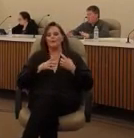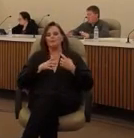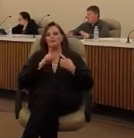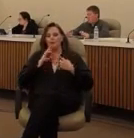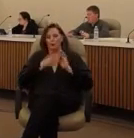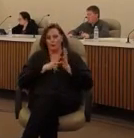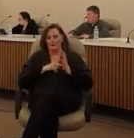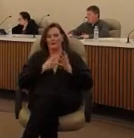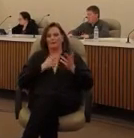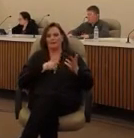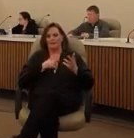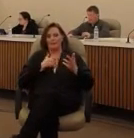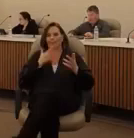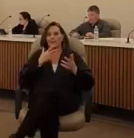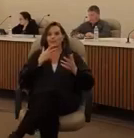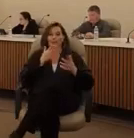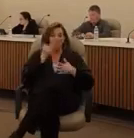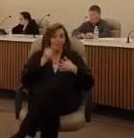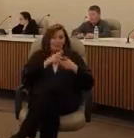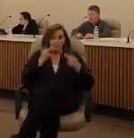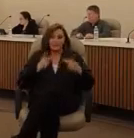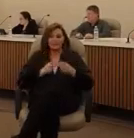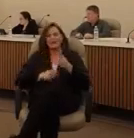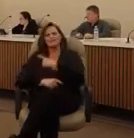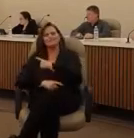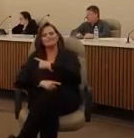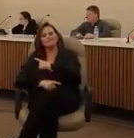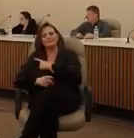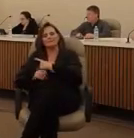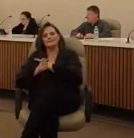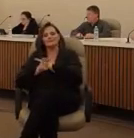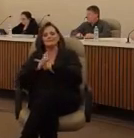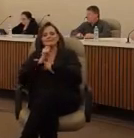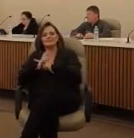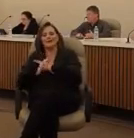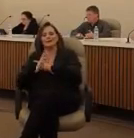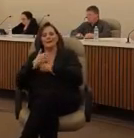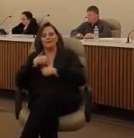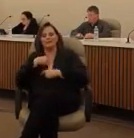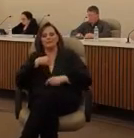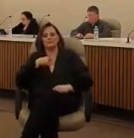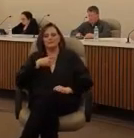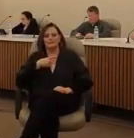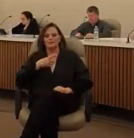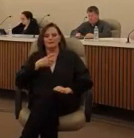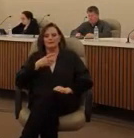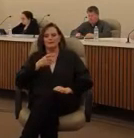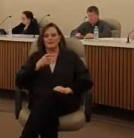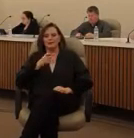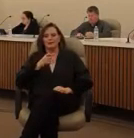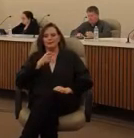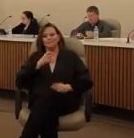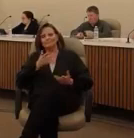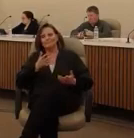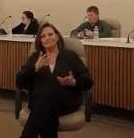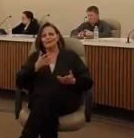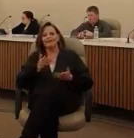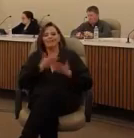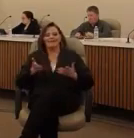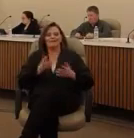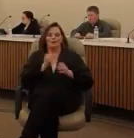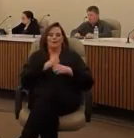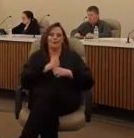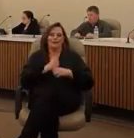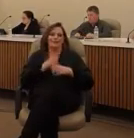to yeah, any buffer kind the of sound. mitigation that we Right, might, yeah. not really mitigation, because we don't actually have any adverse impacts, but things that would make this a little